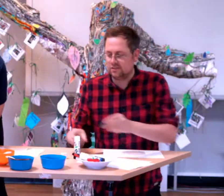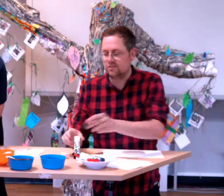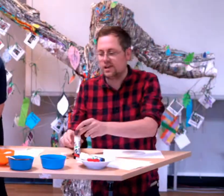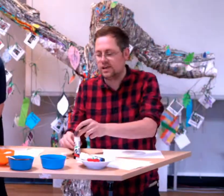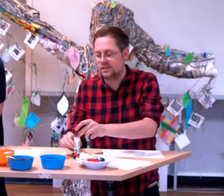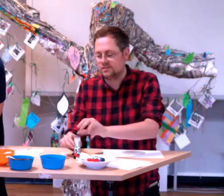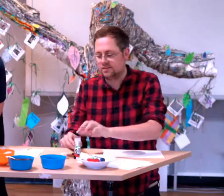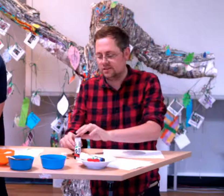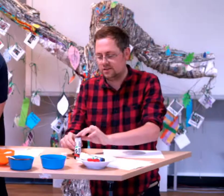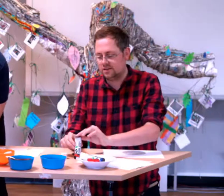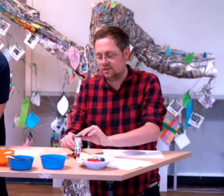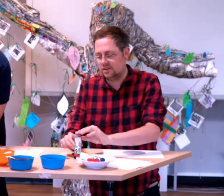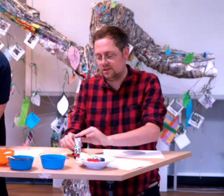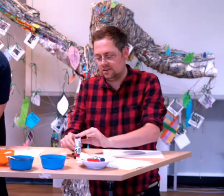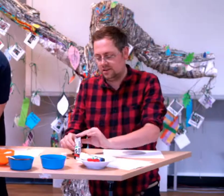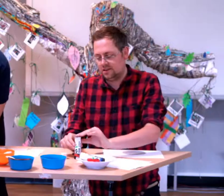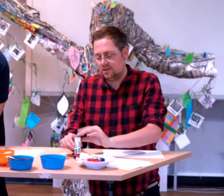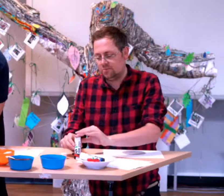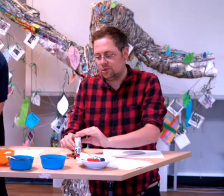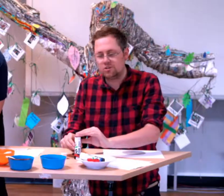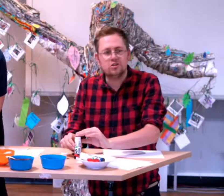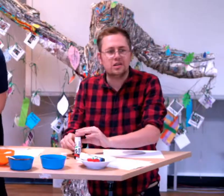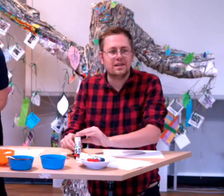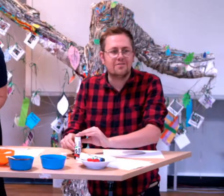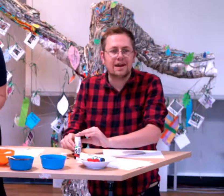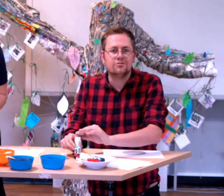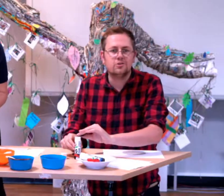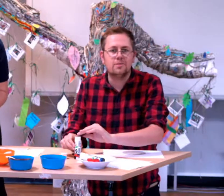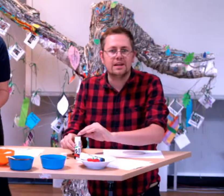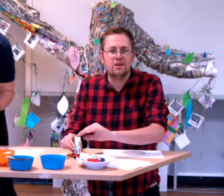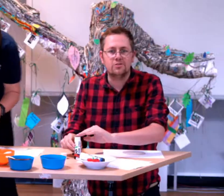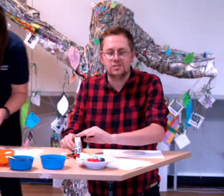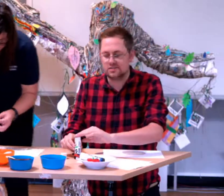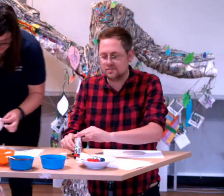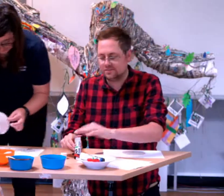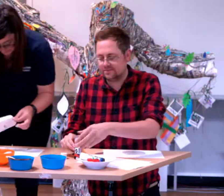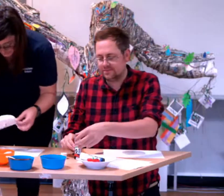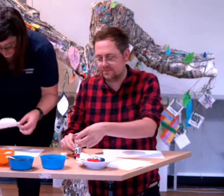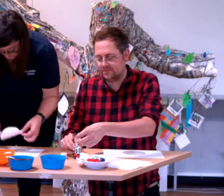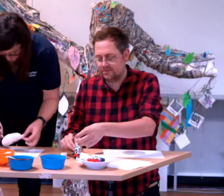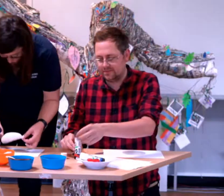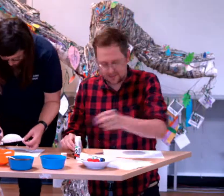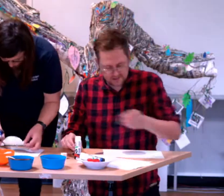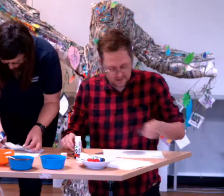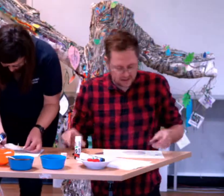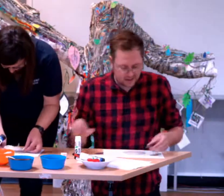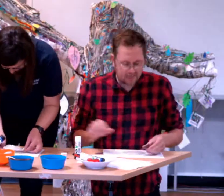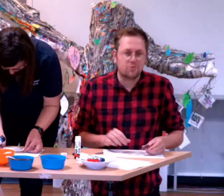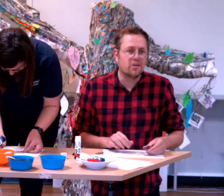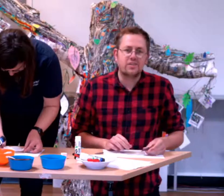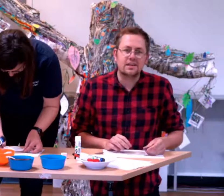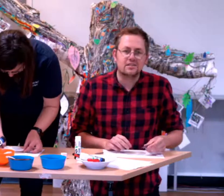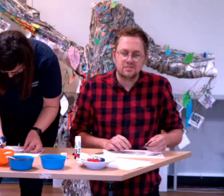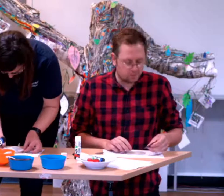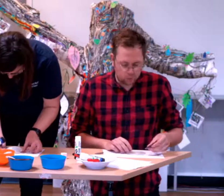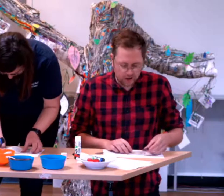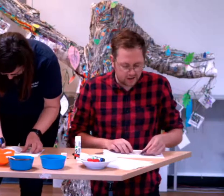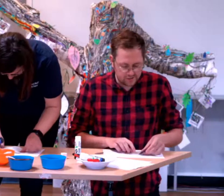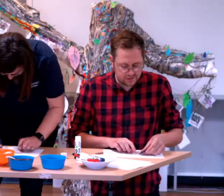my ears. All right then, you make a funny looking koala. Because you can never have too many noses. Can you not? Everyone thinks one nose is